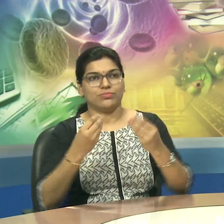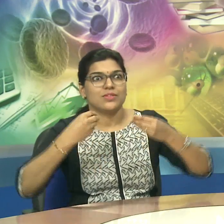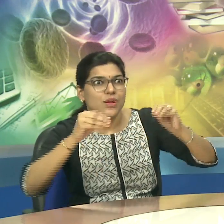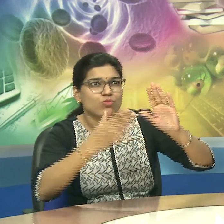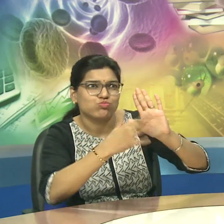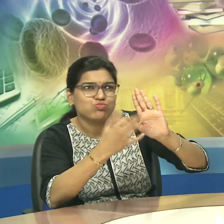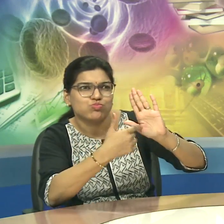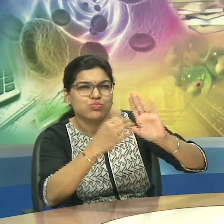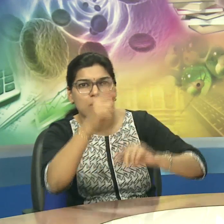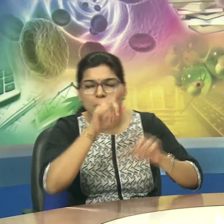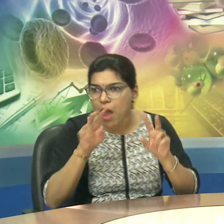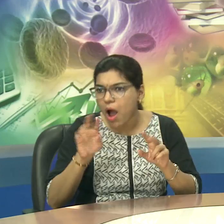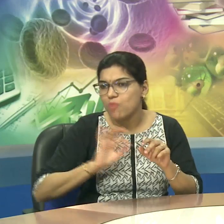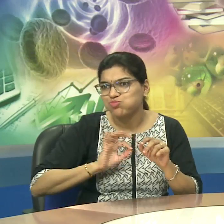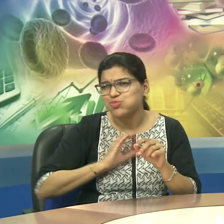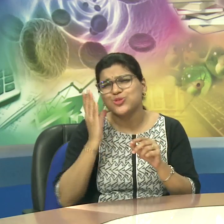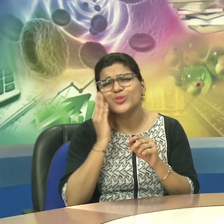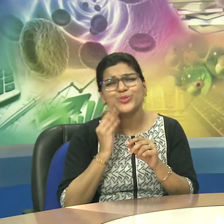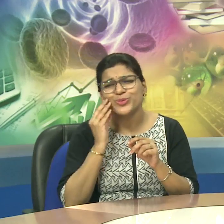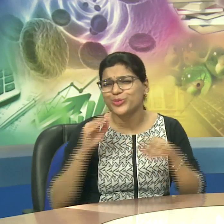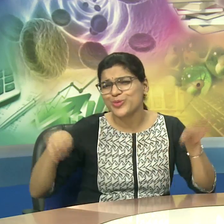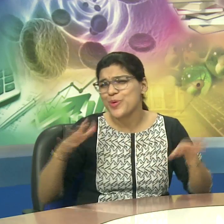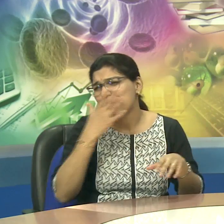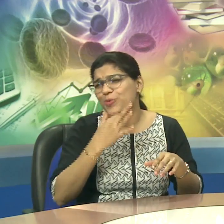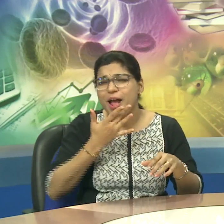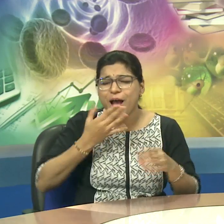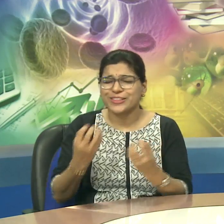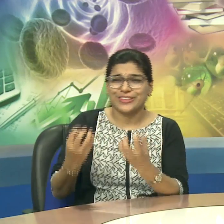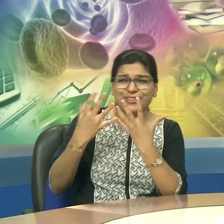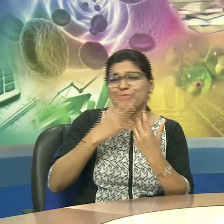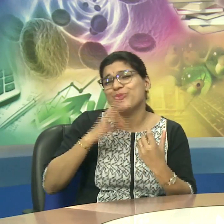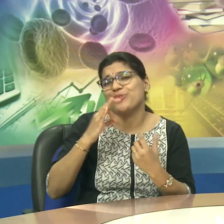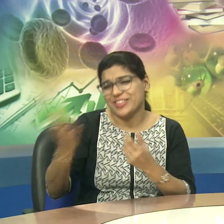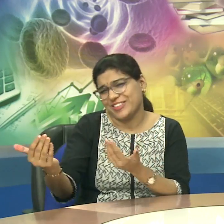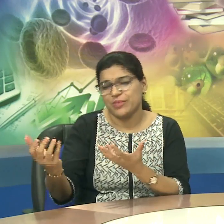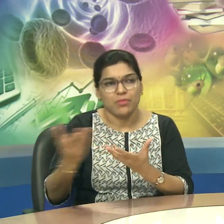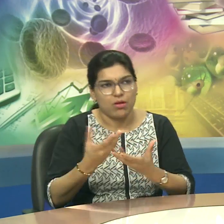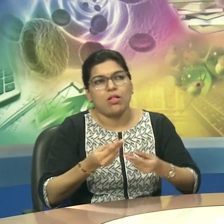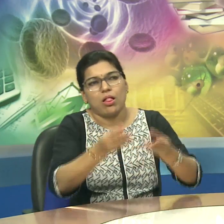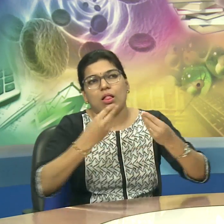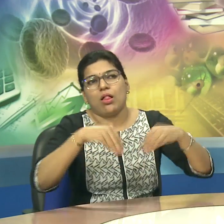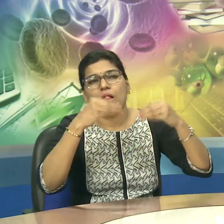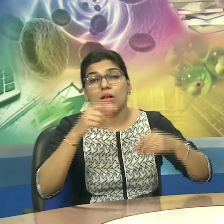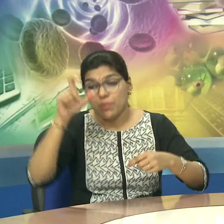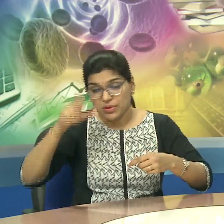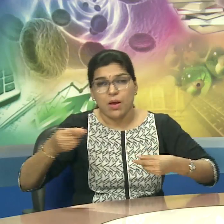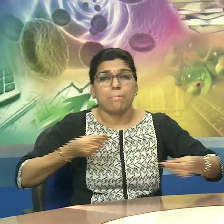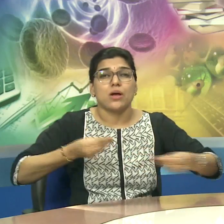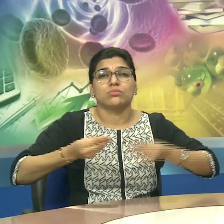the people and sell those birds. If the people like the bird, only then they can buy the